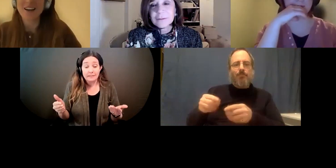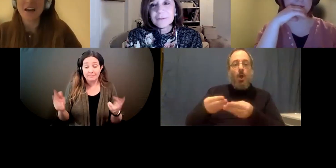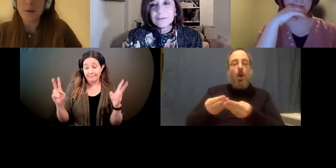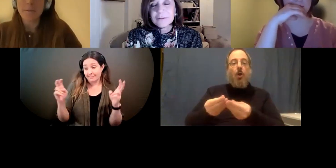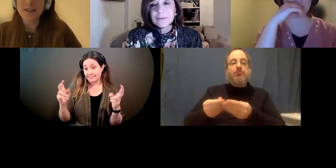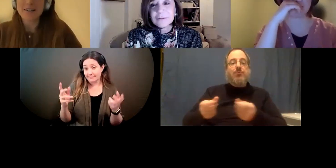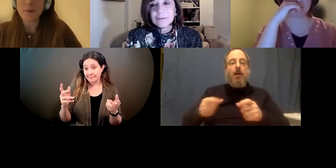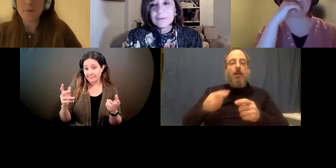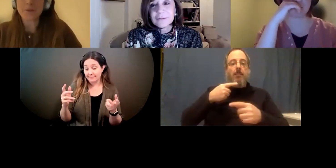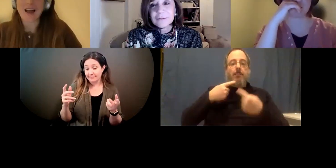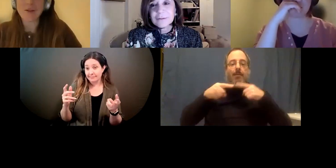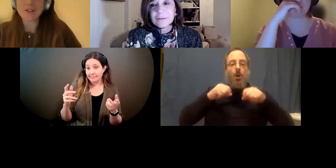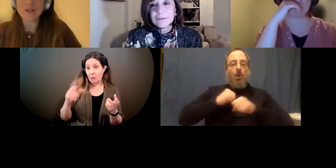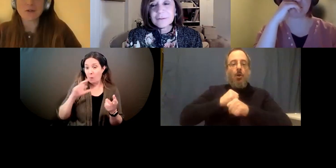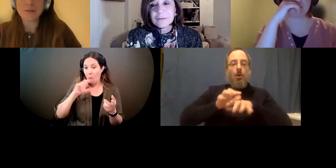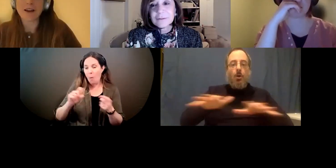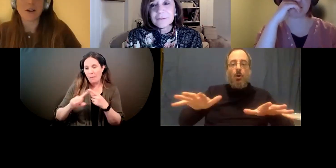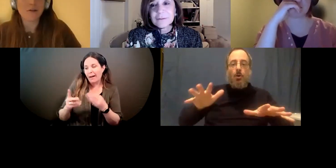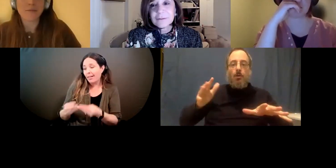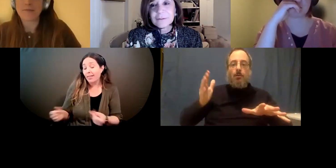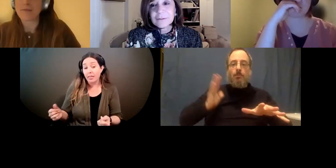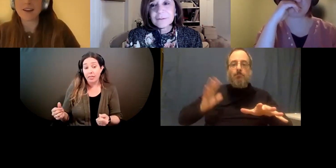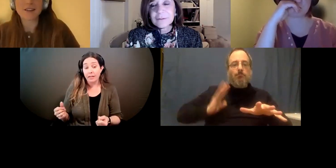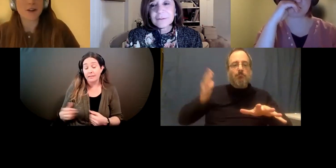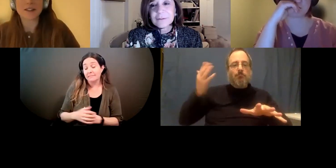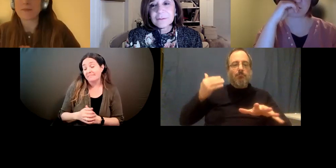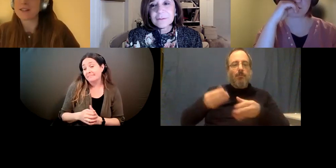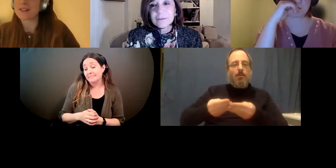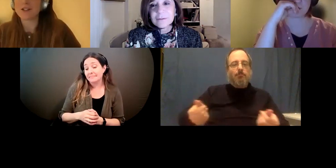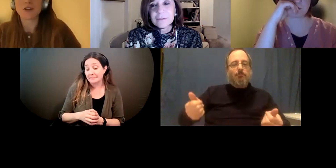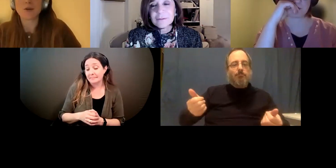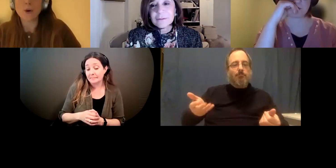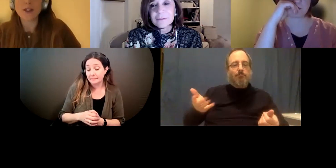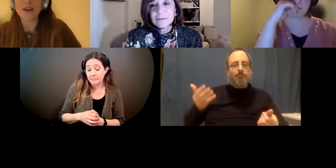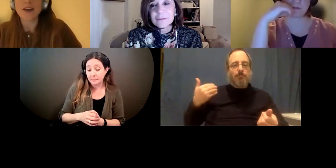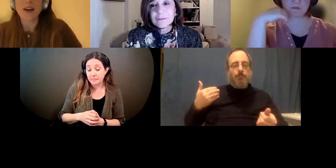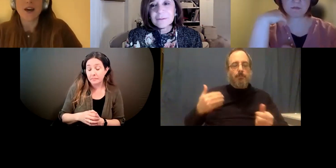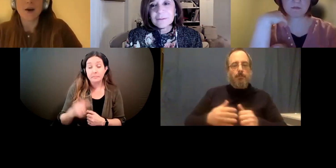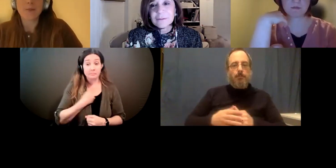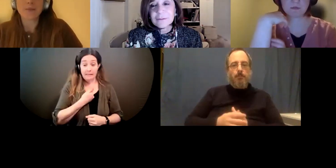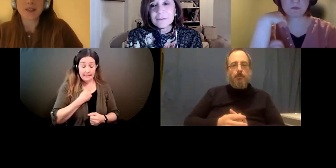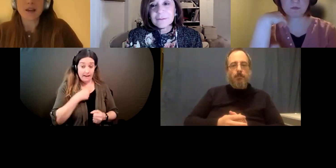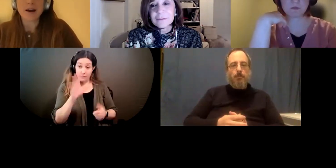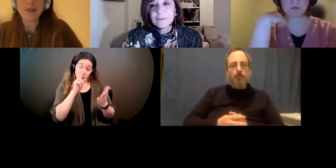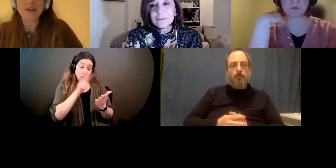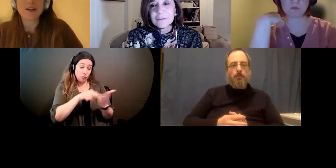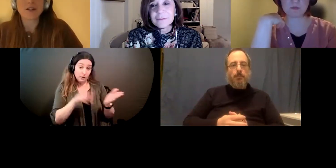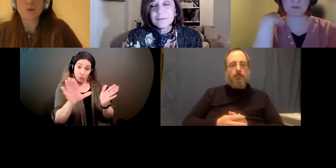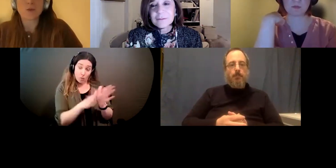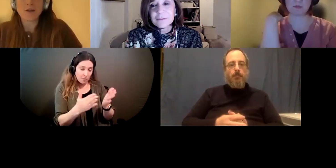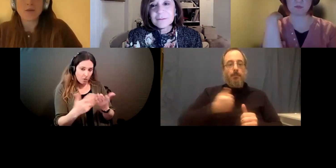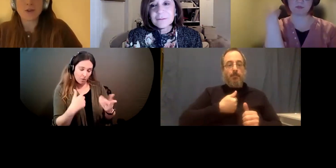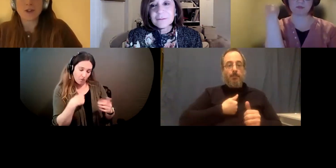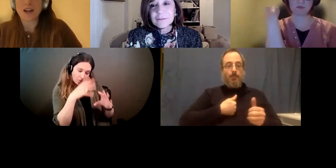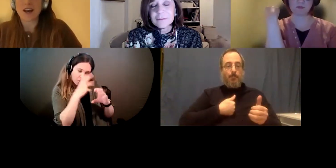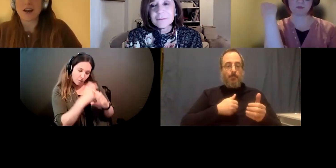die. But I was intrigued by a lot of extracts and passages in your book. But there is